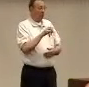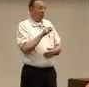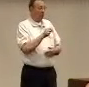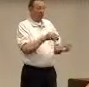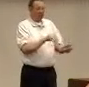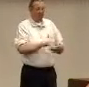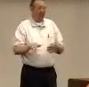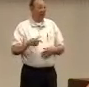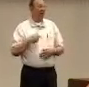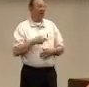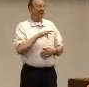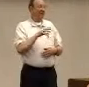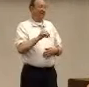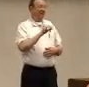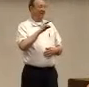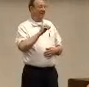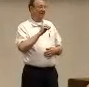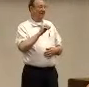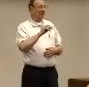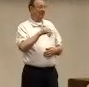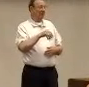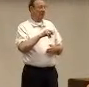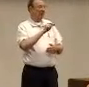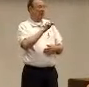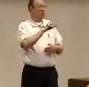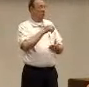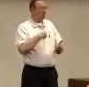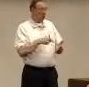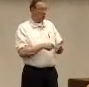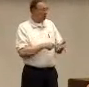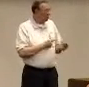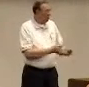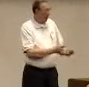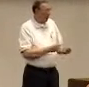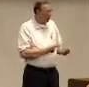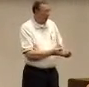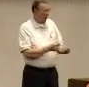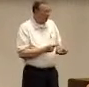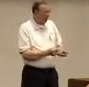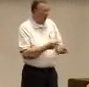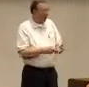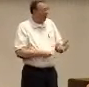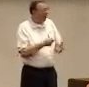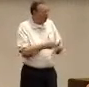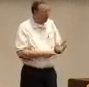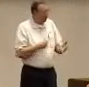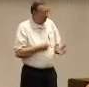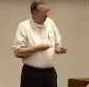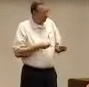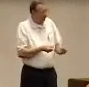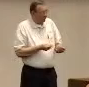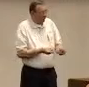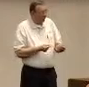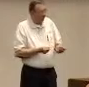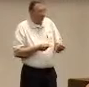and report we sent back, I had 50 or 60 pages of notes of things we had tried, what it cost